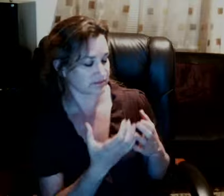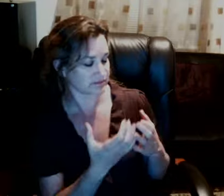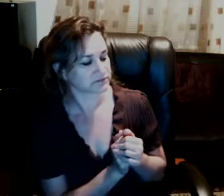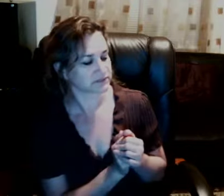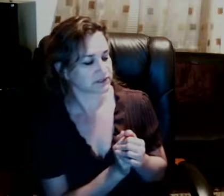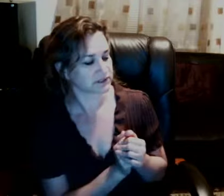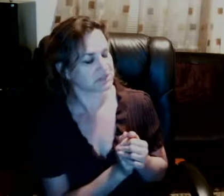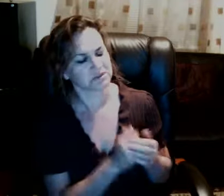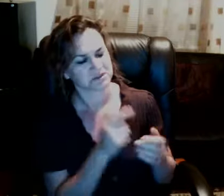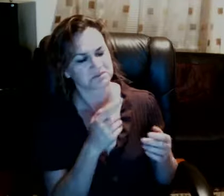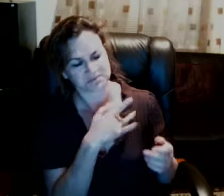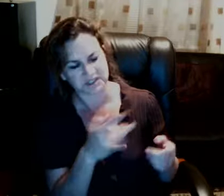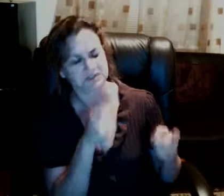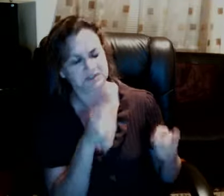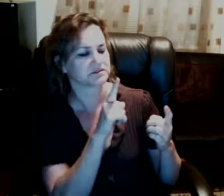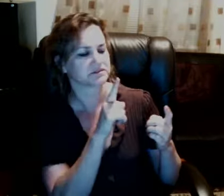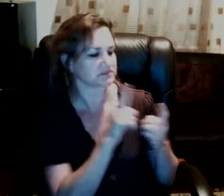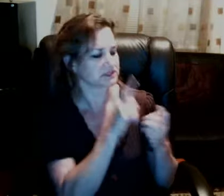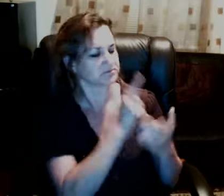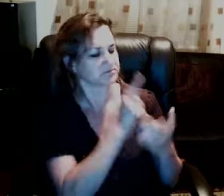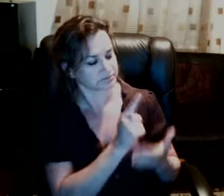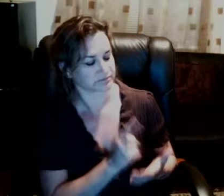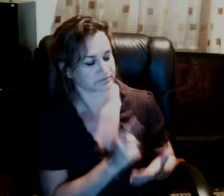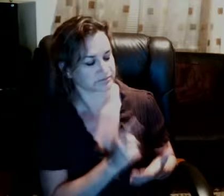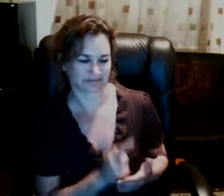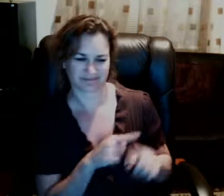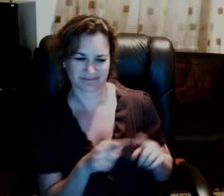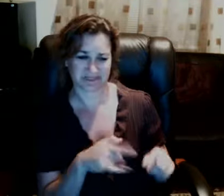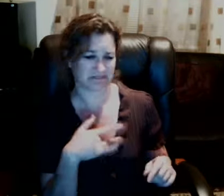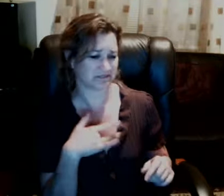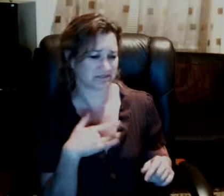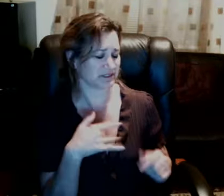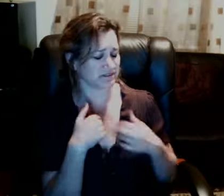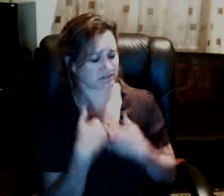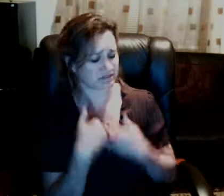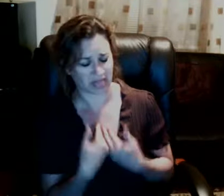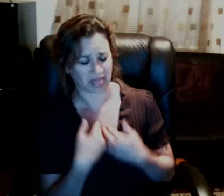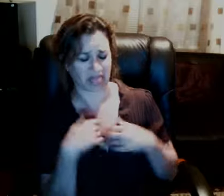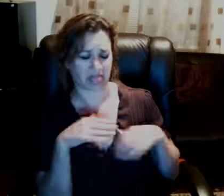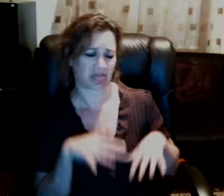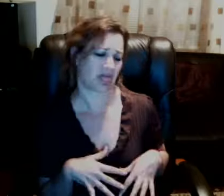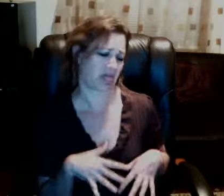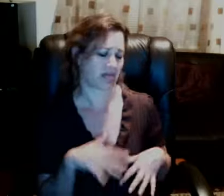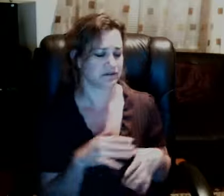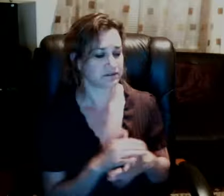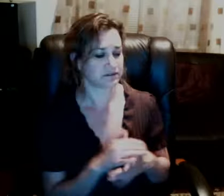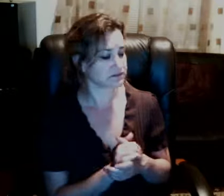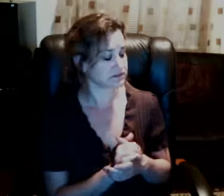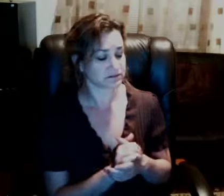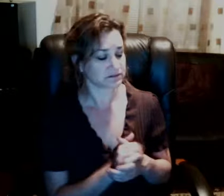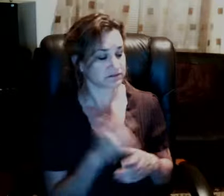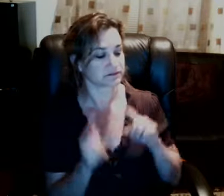so tired and low, I just couldn't go. Right. So what was going through your mind when you were feeling tired and